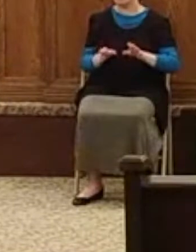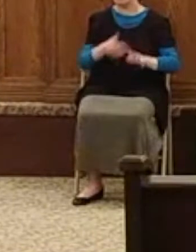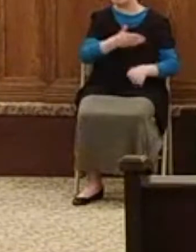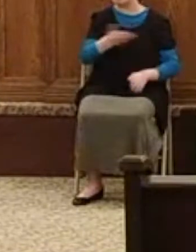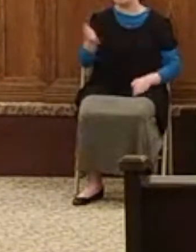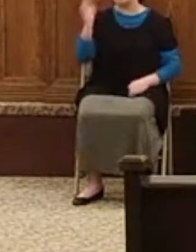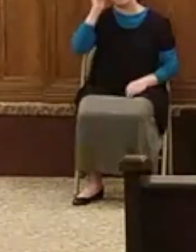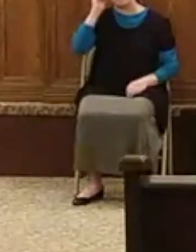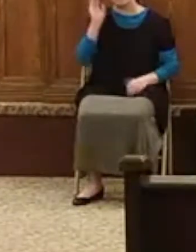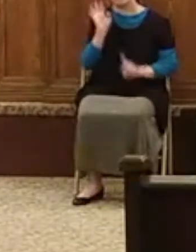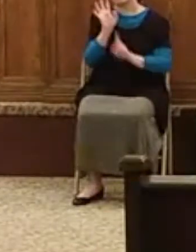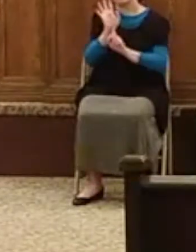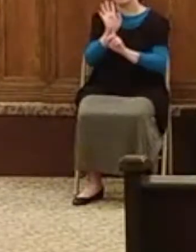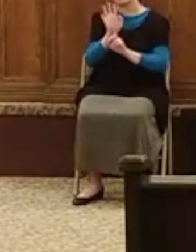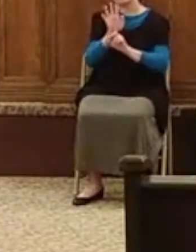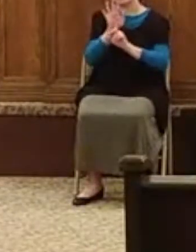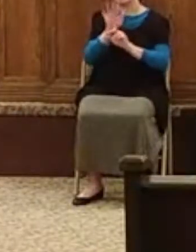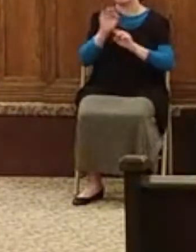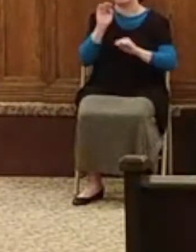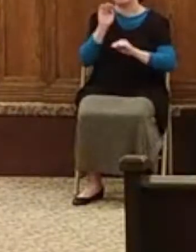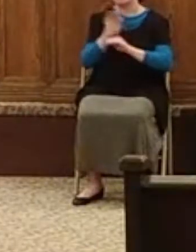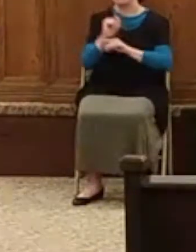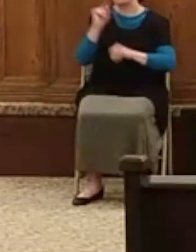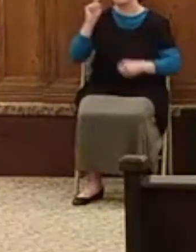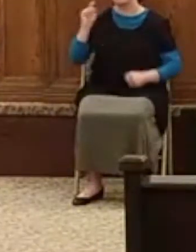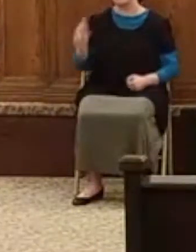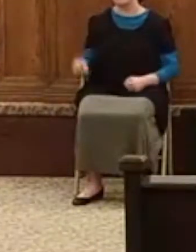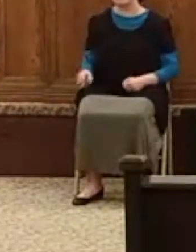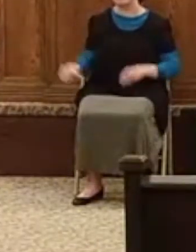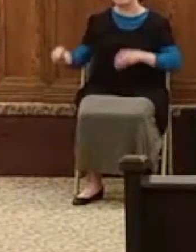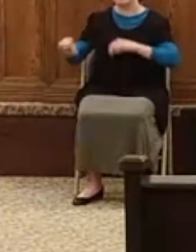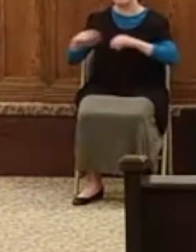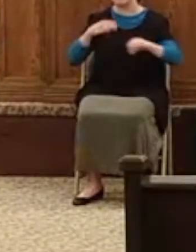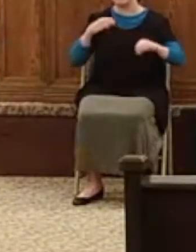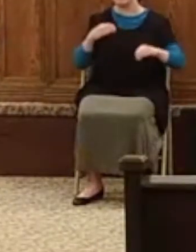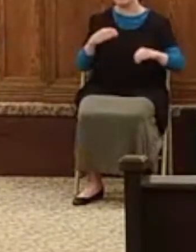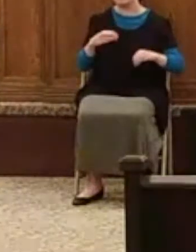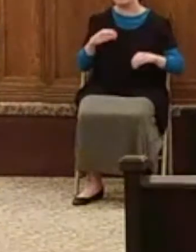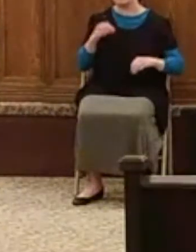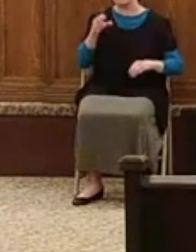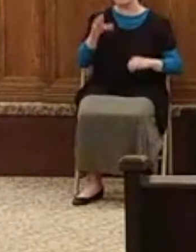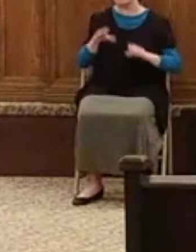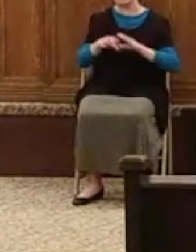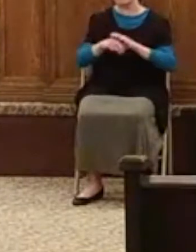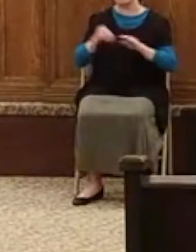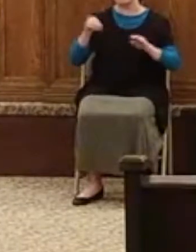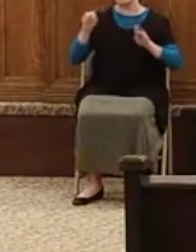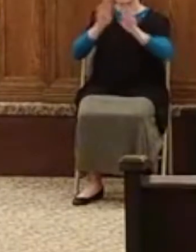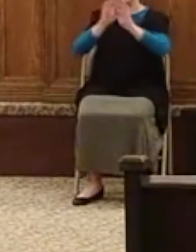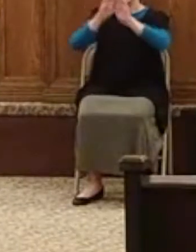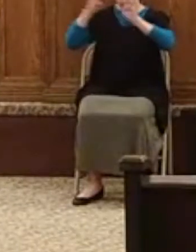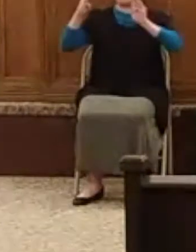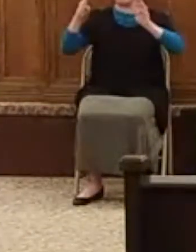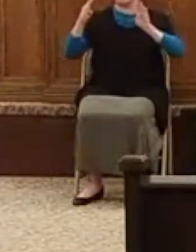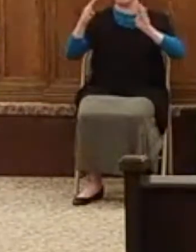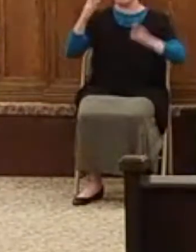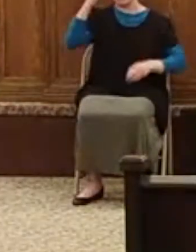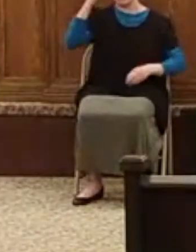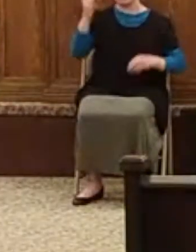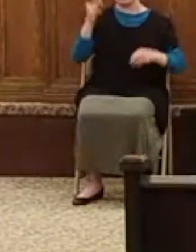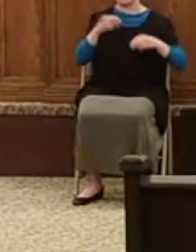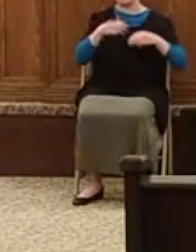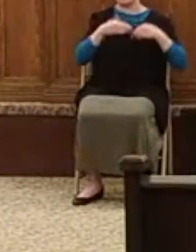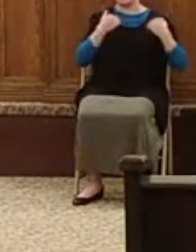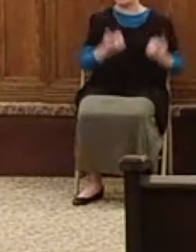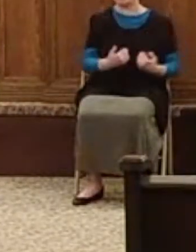light. Anybody hear me? You're that candle tonight. And what you need to do is march out those back doors with a purpose